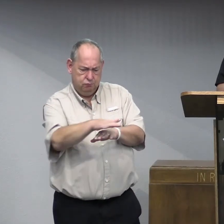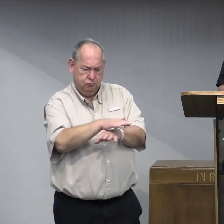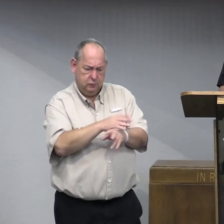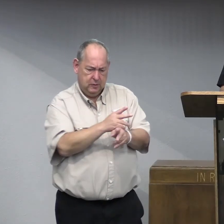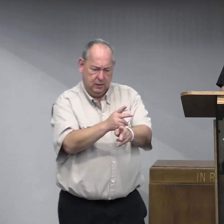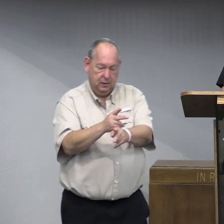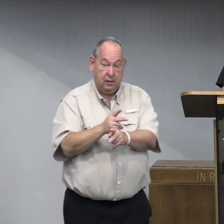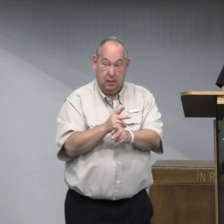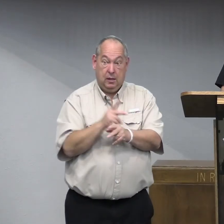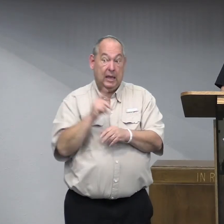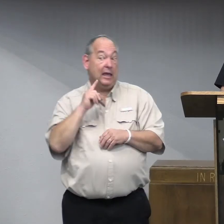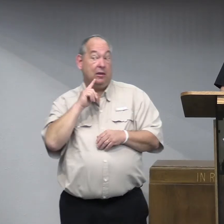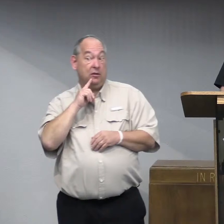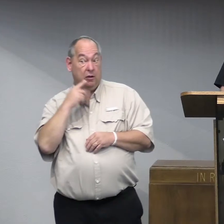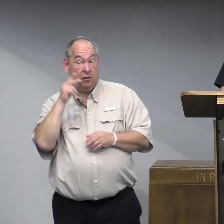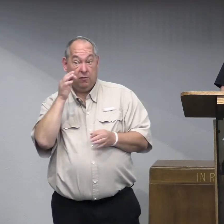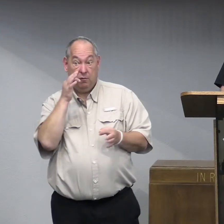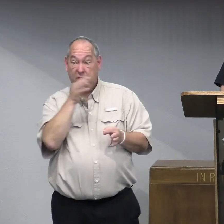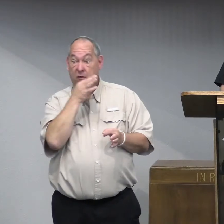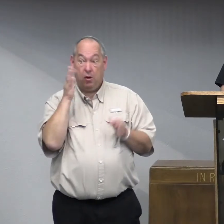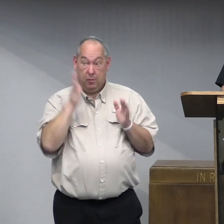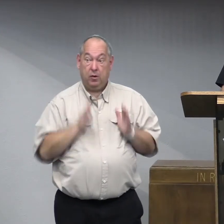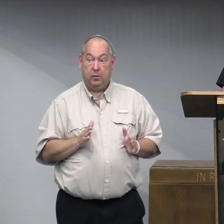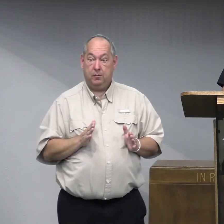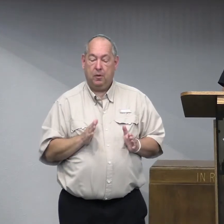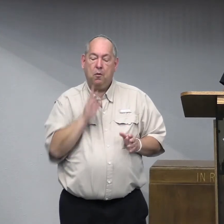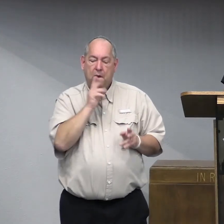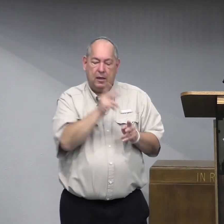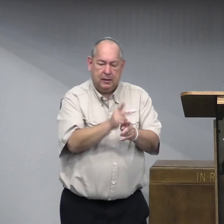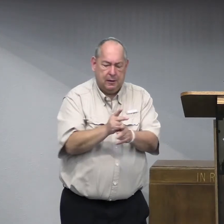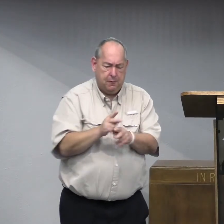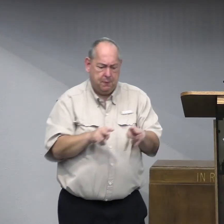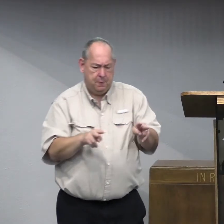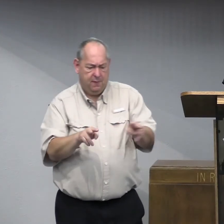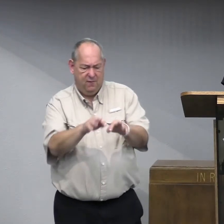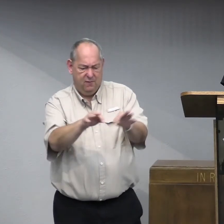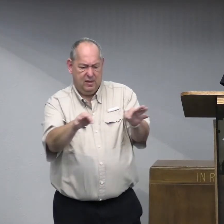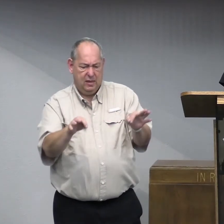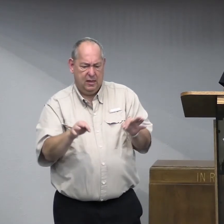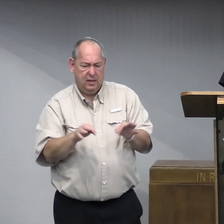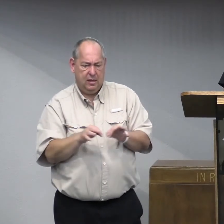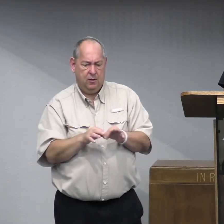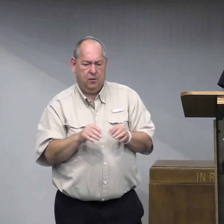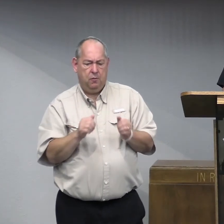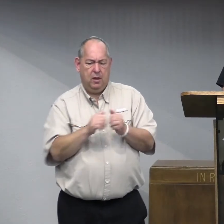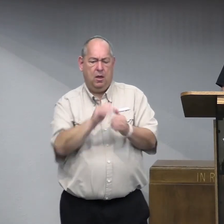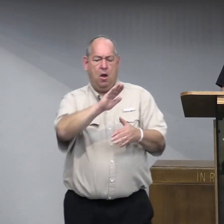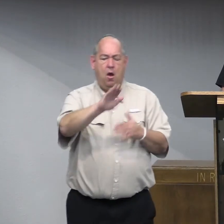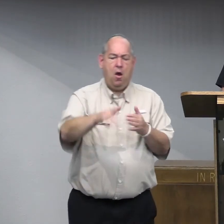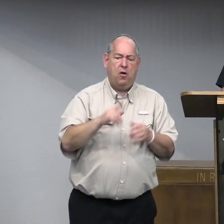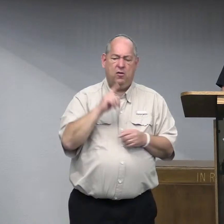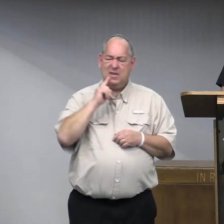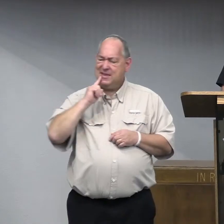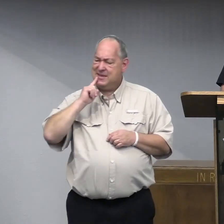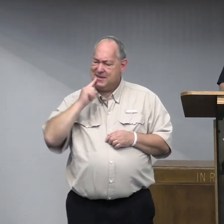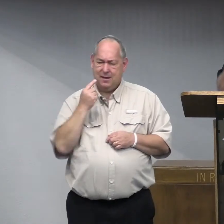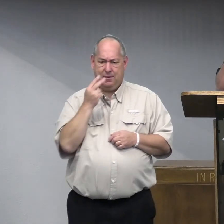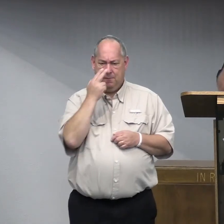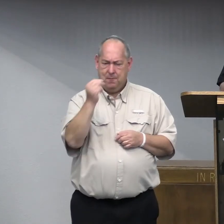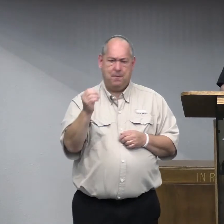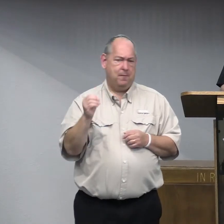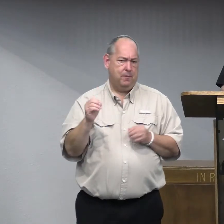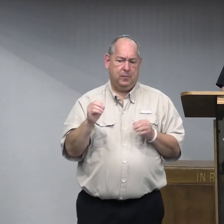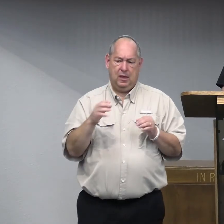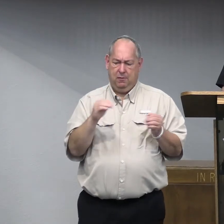If he's a serious farmer, he will tend to his field with all seriousness and